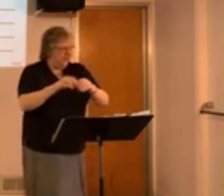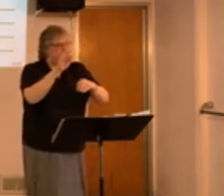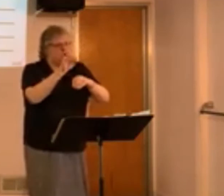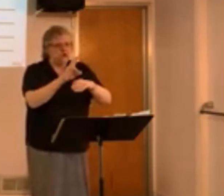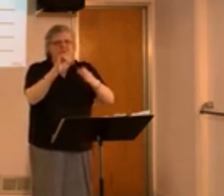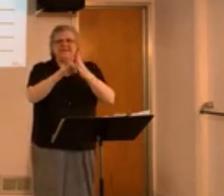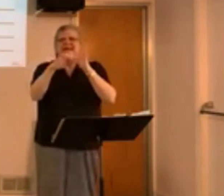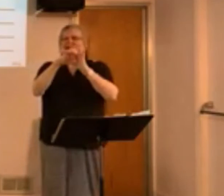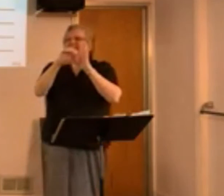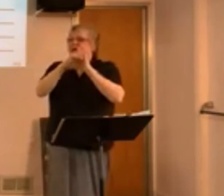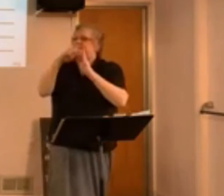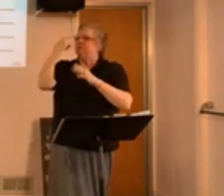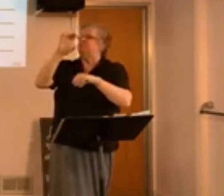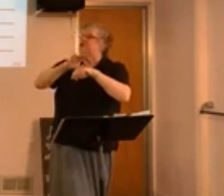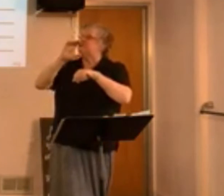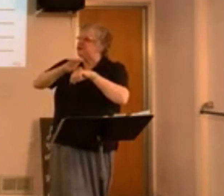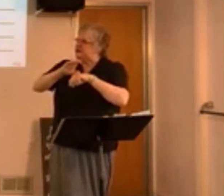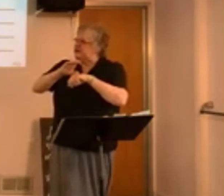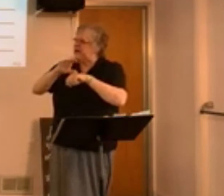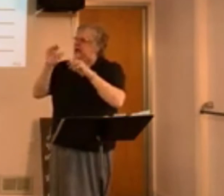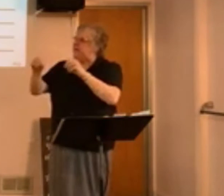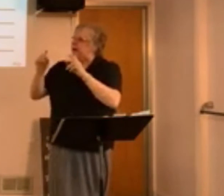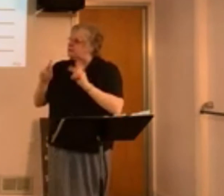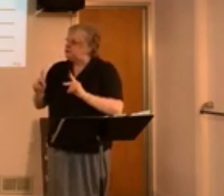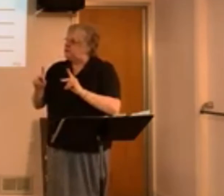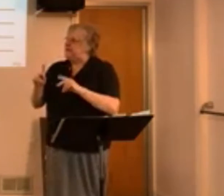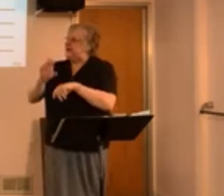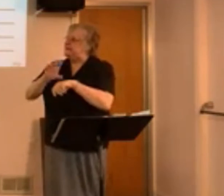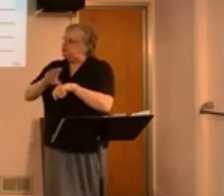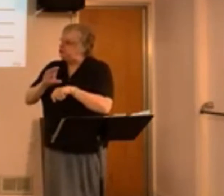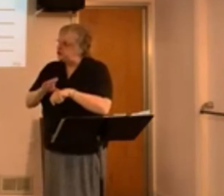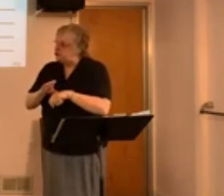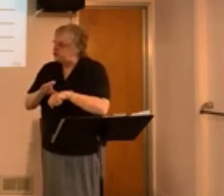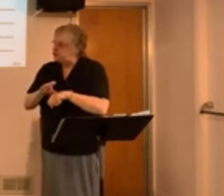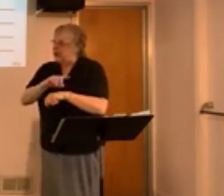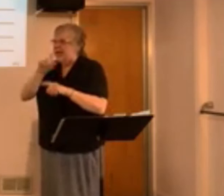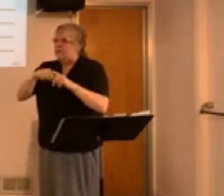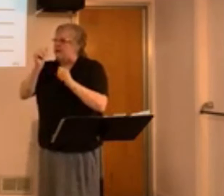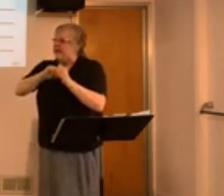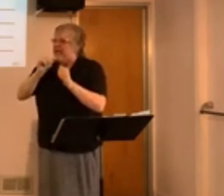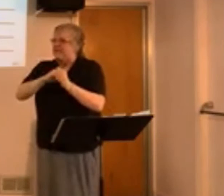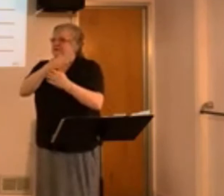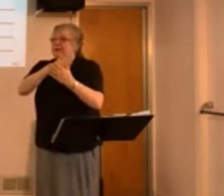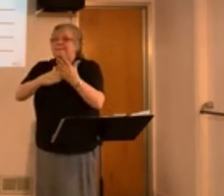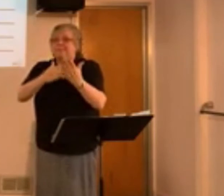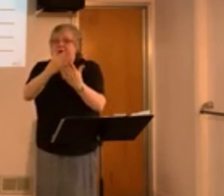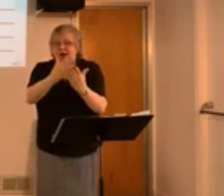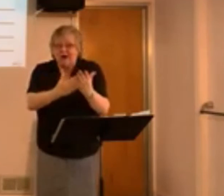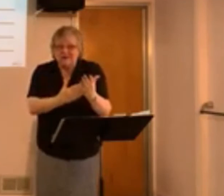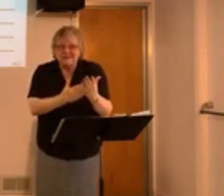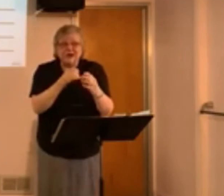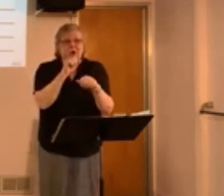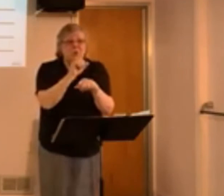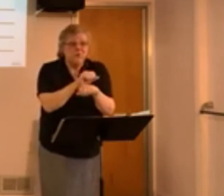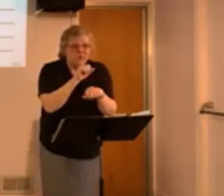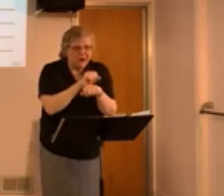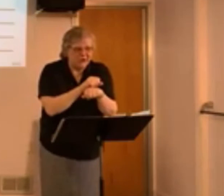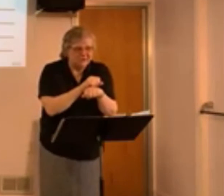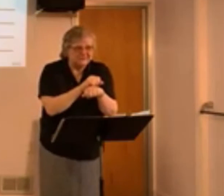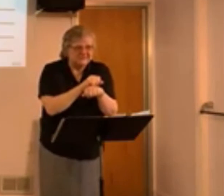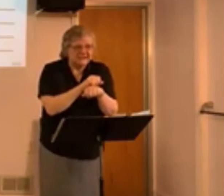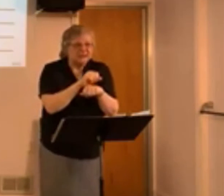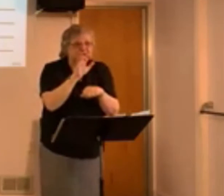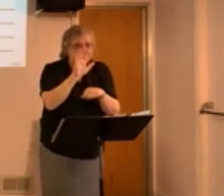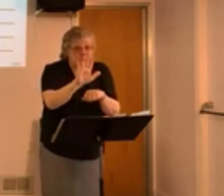God gives us a wonderful opportunity as a church. And when every part works to